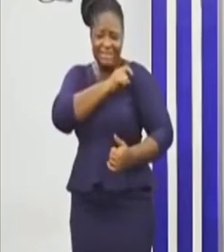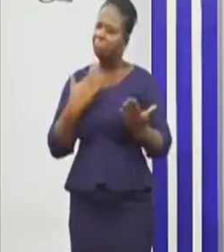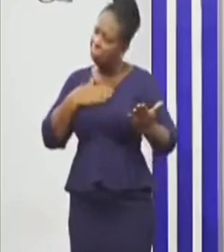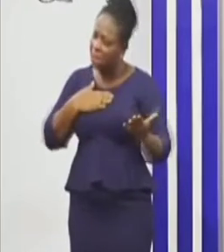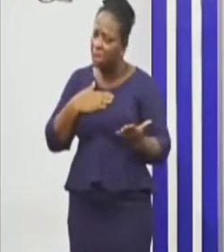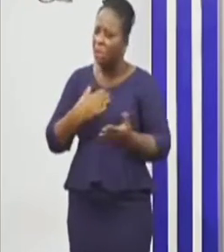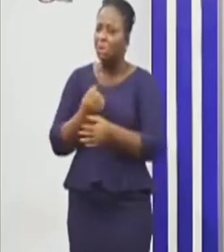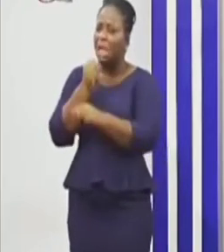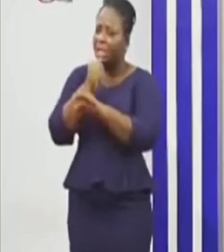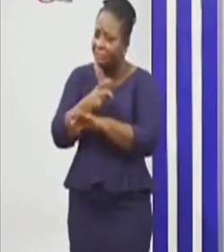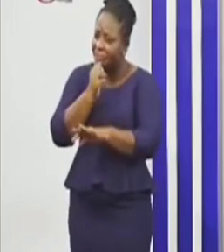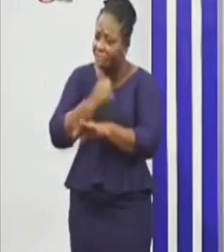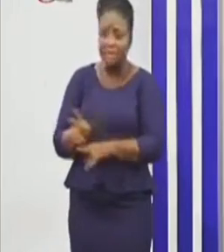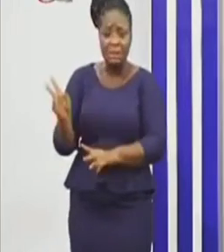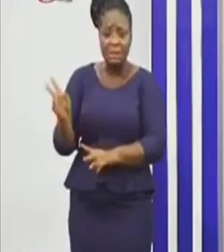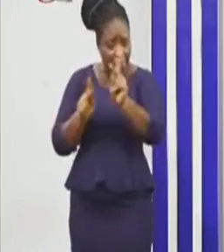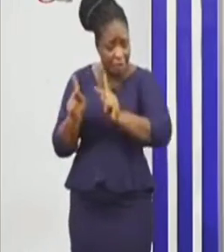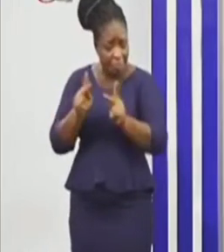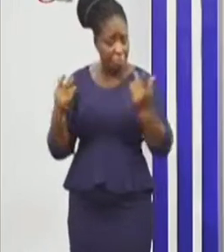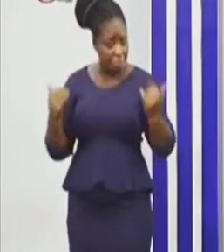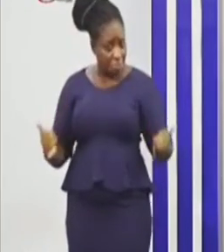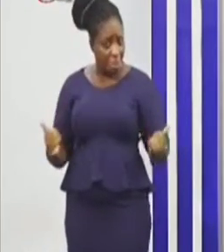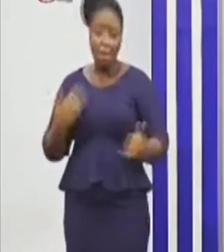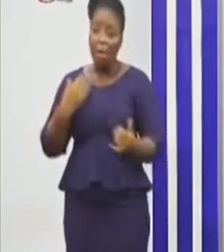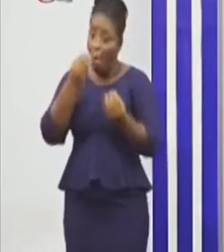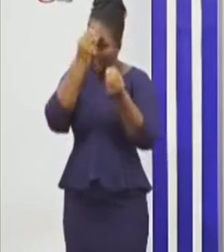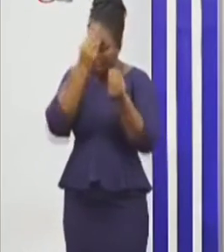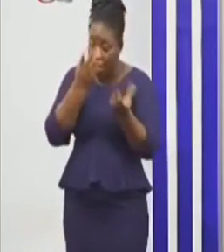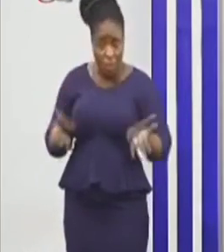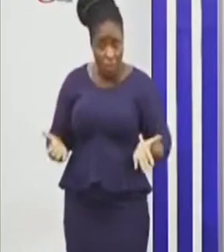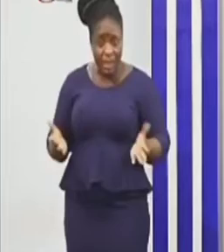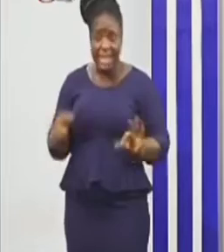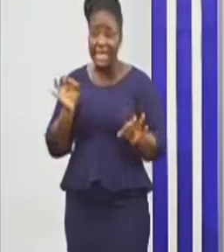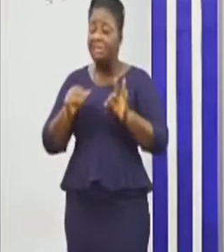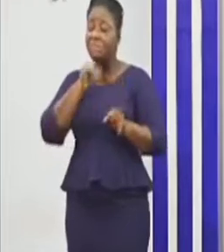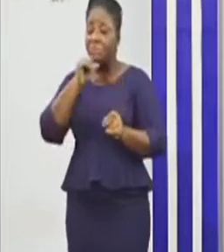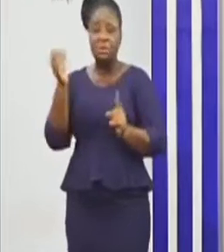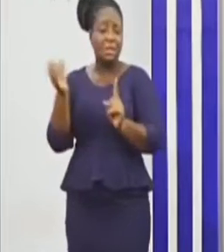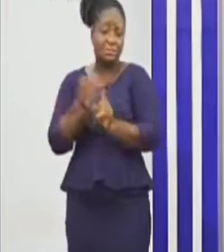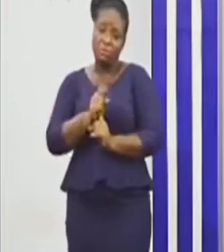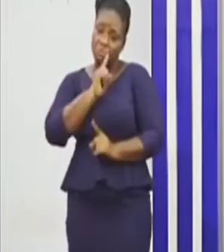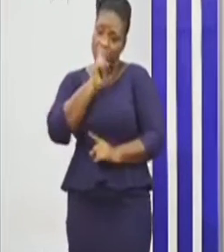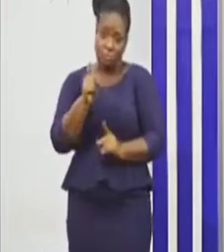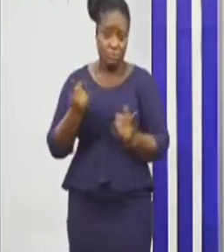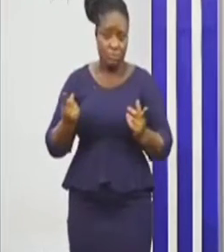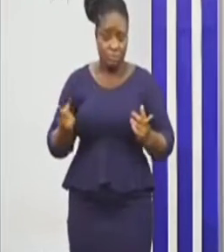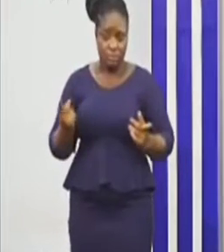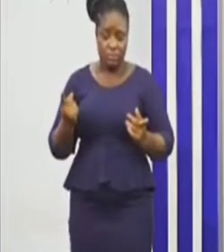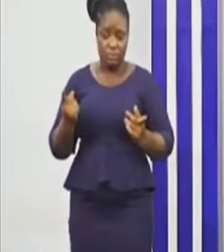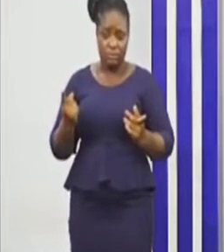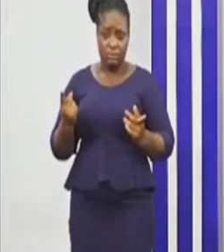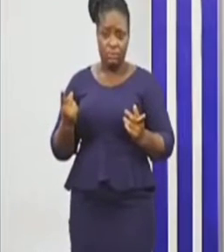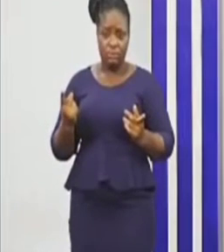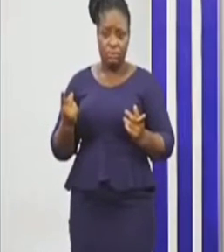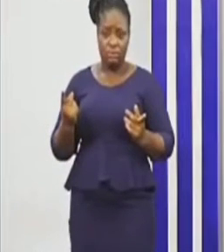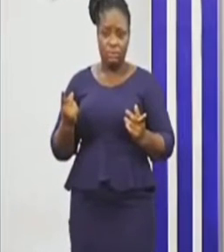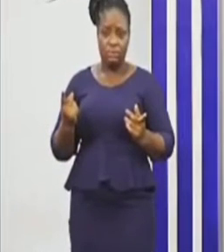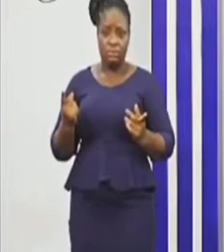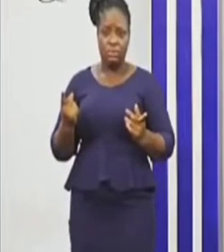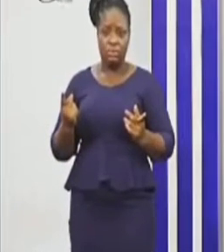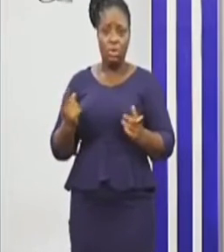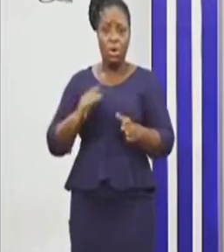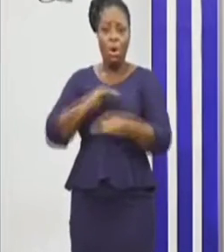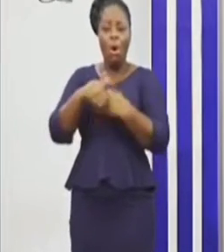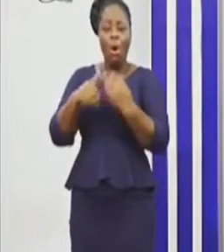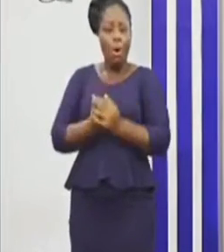advise the general public once again to comply with all the rules and regulations governing the Imposition of Restrictions Act.